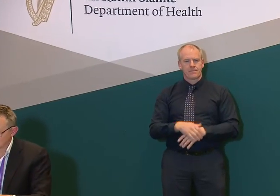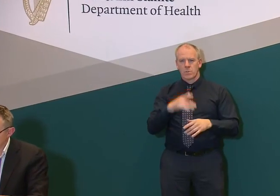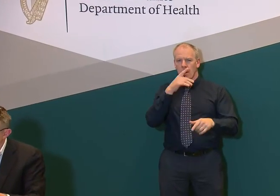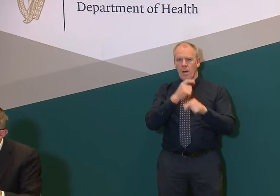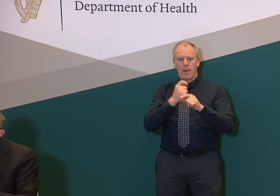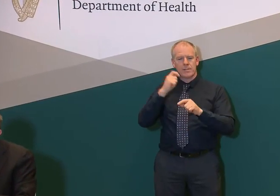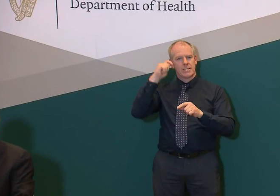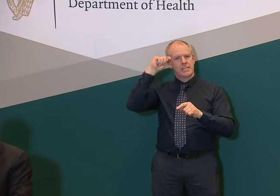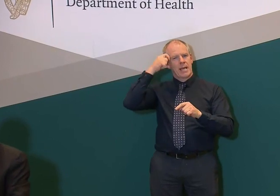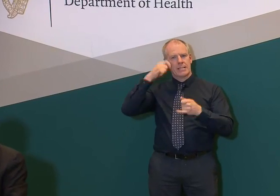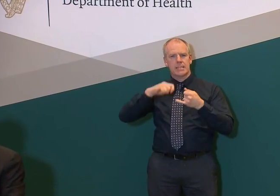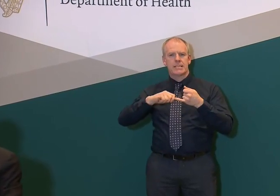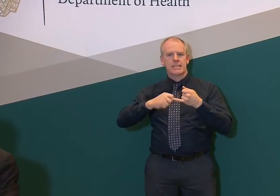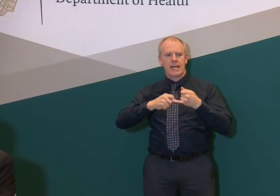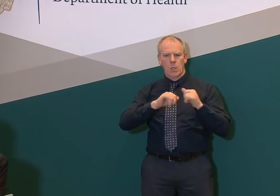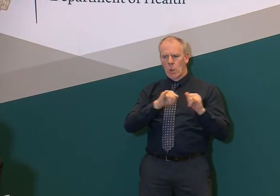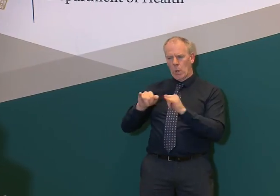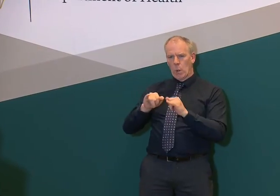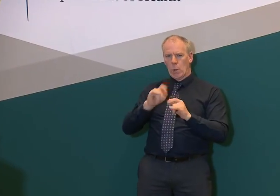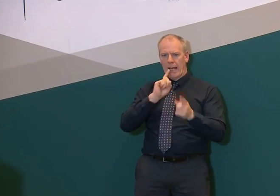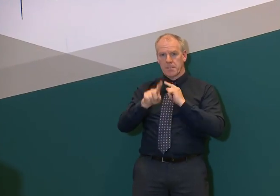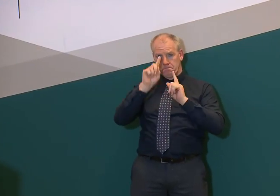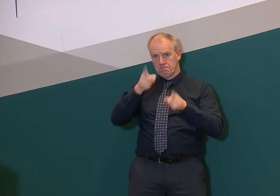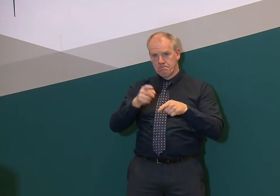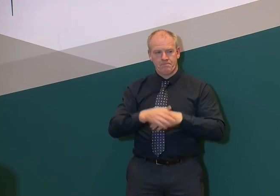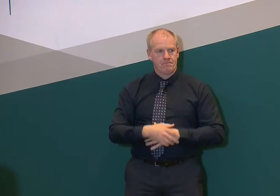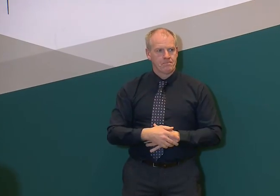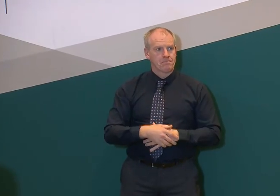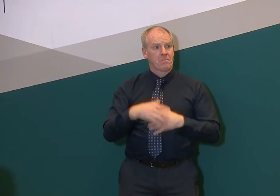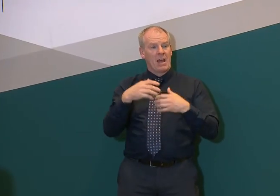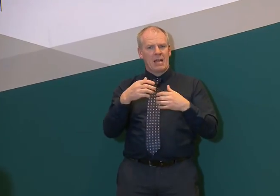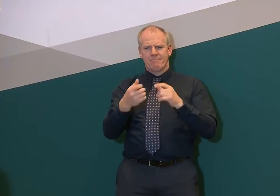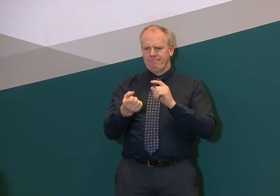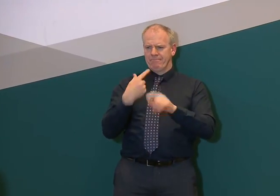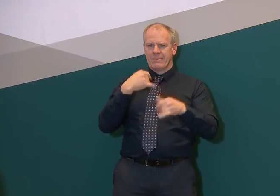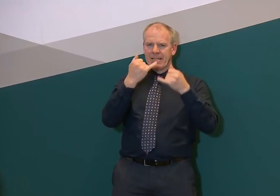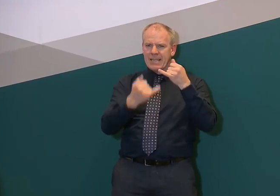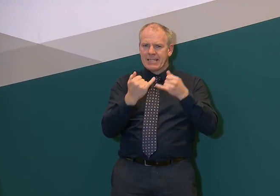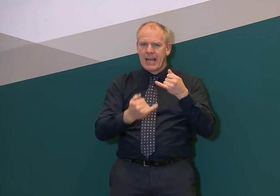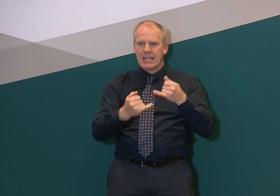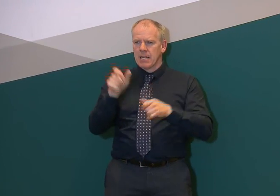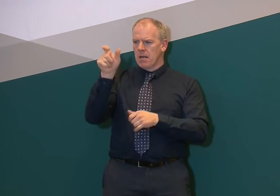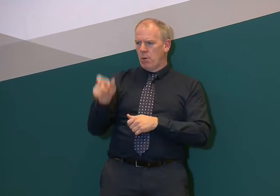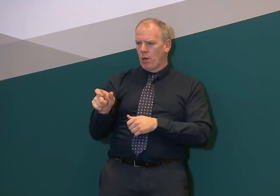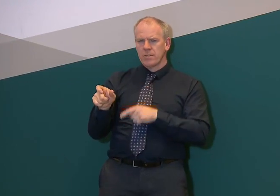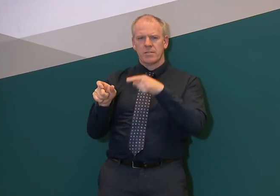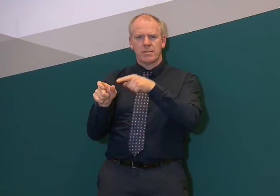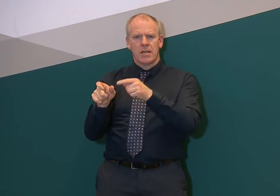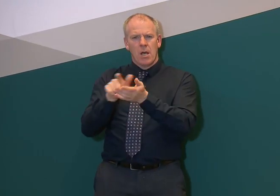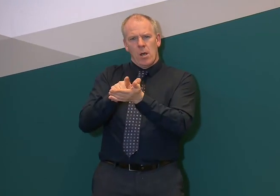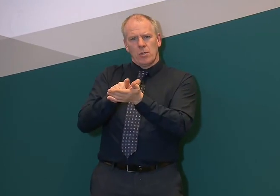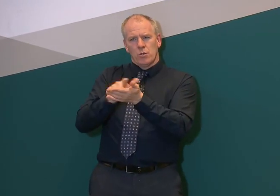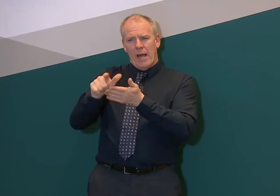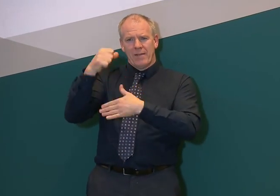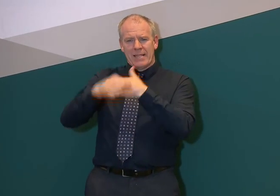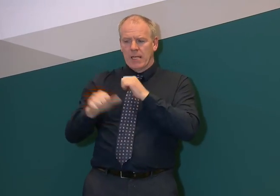testing. I mean, I'm not sure who can answer this, but I've been sent details of someone who's waiting 12 days